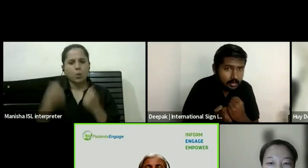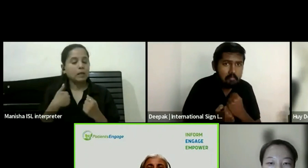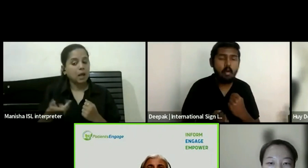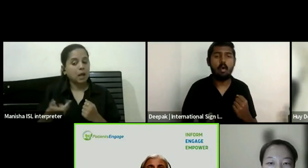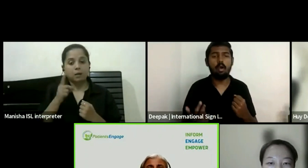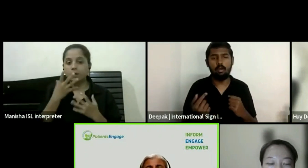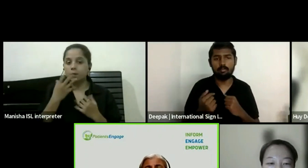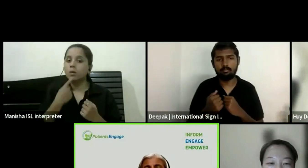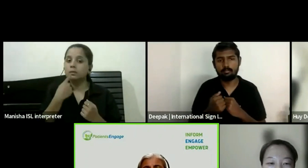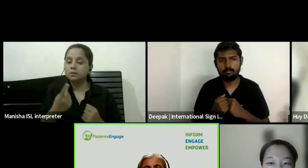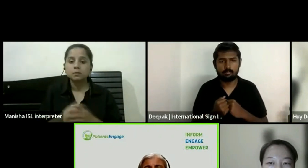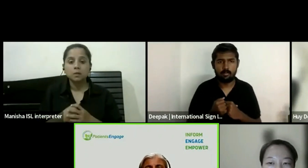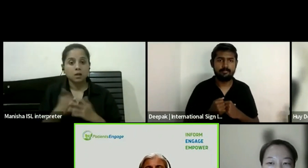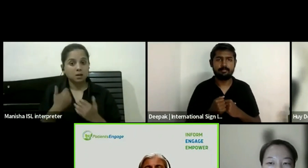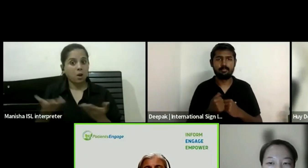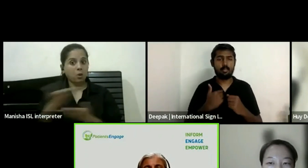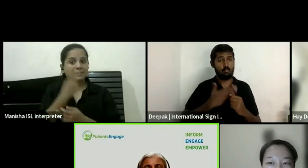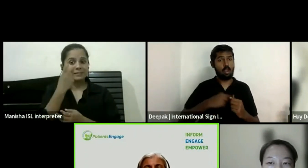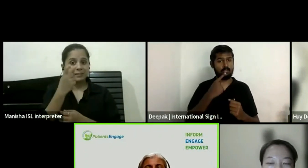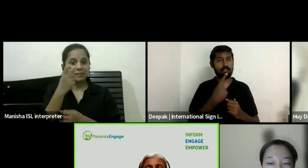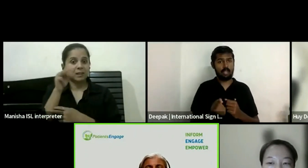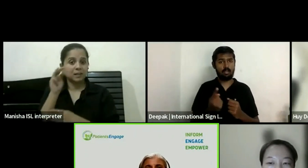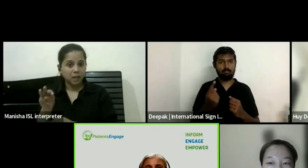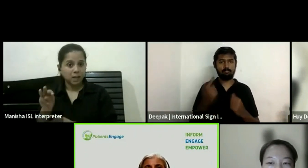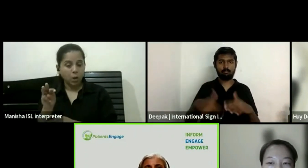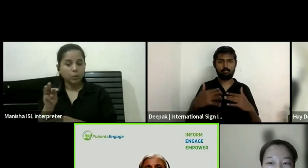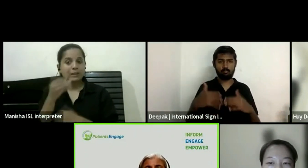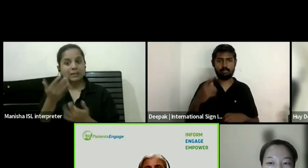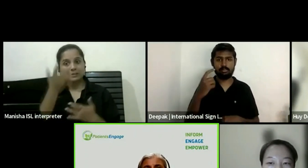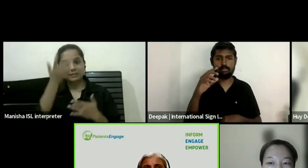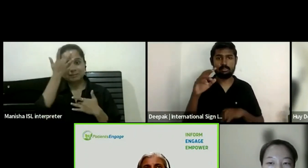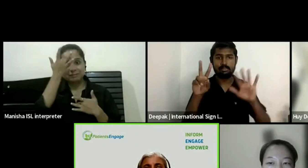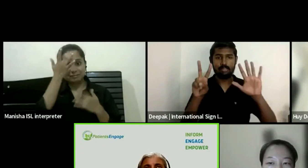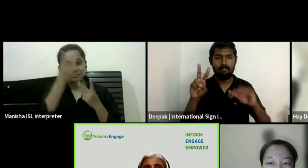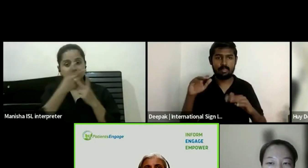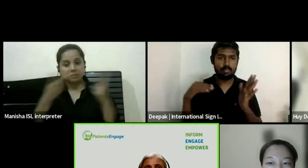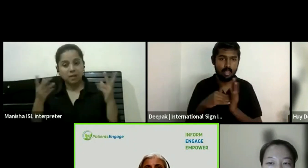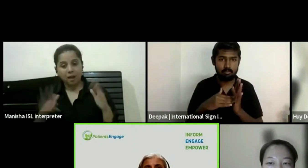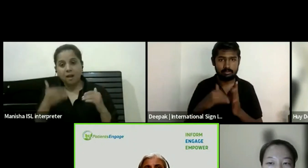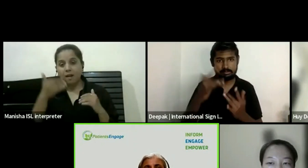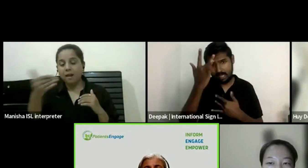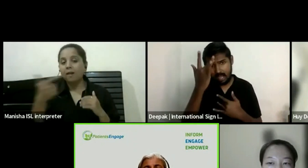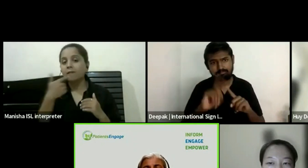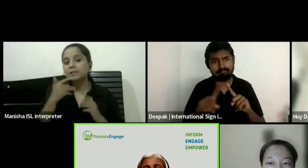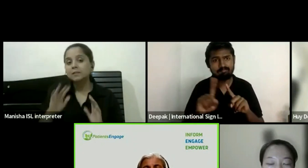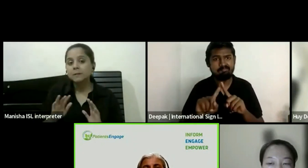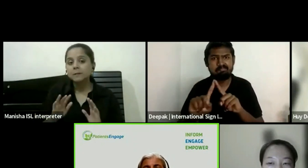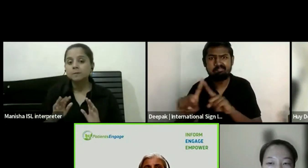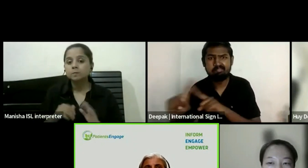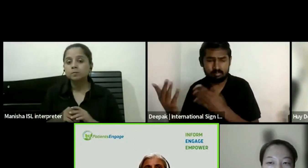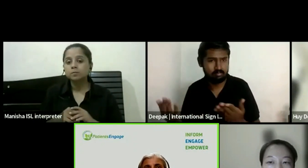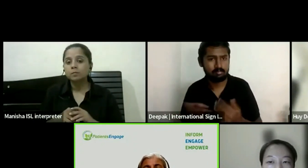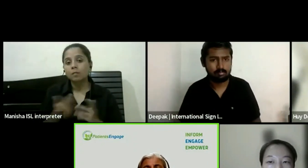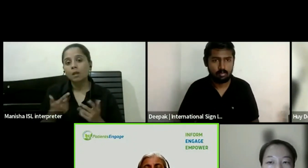given that we are talking of 7,000 rare conditions, it's not going to be, it's a long haul.